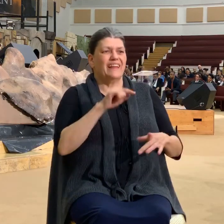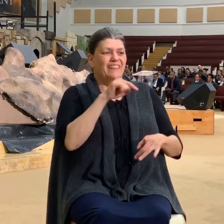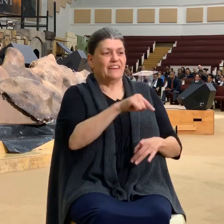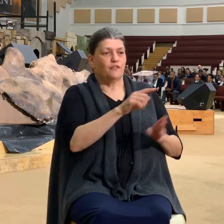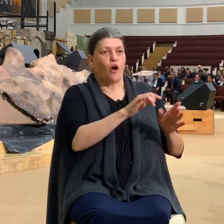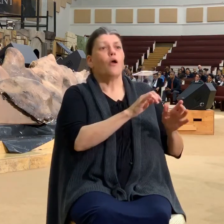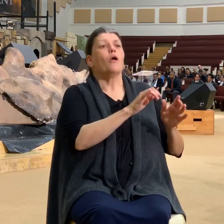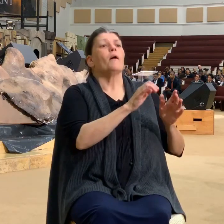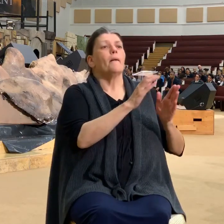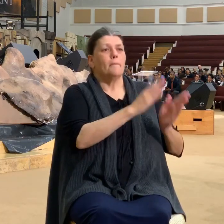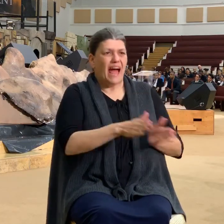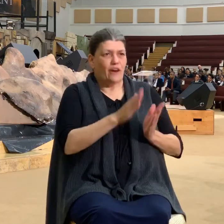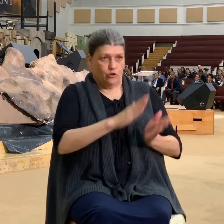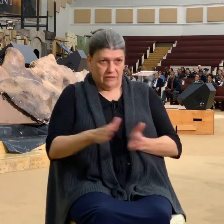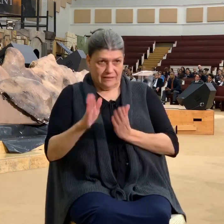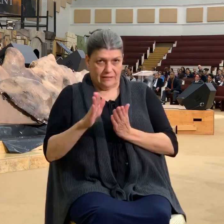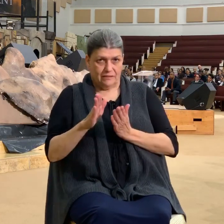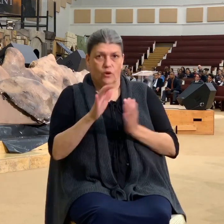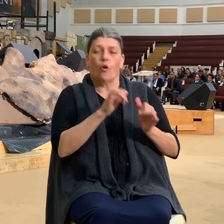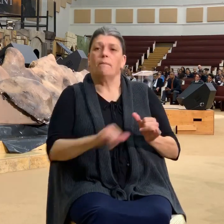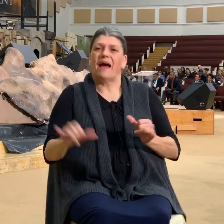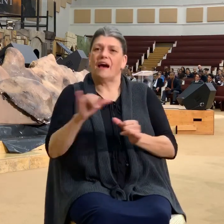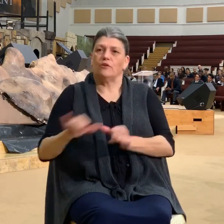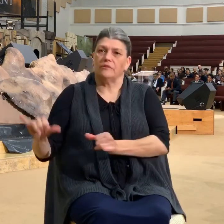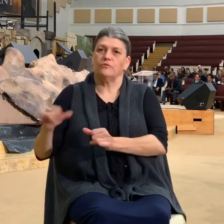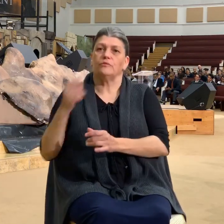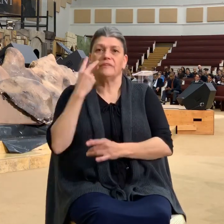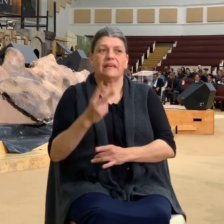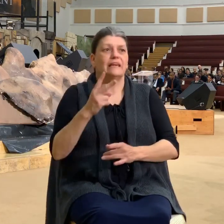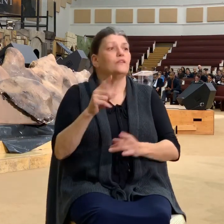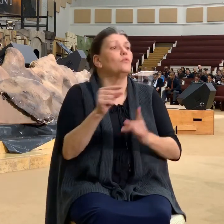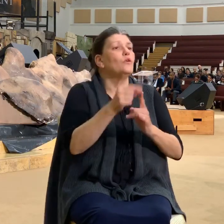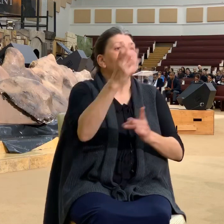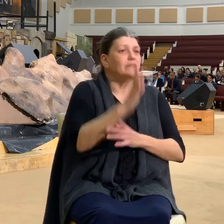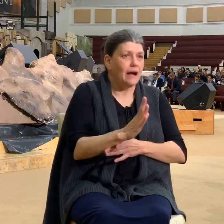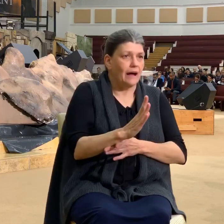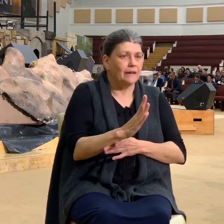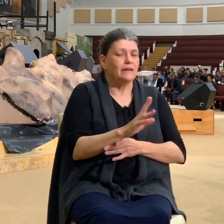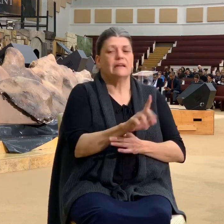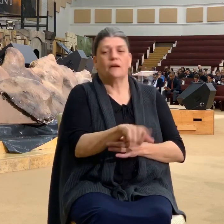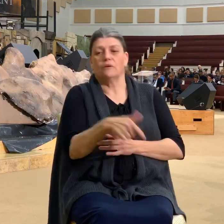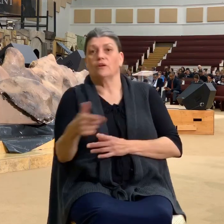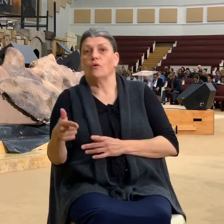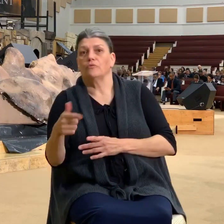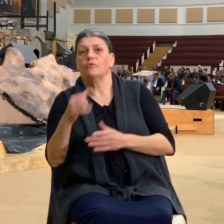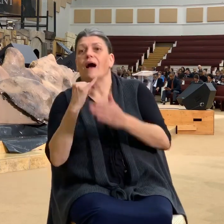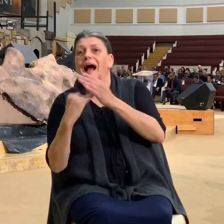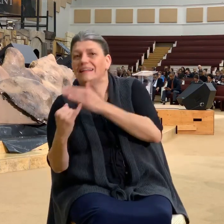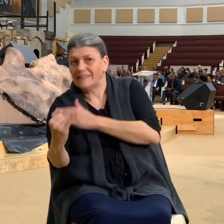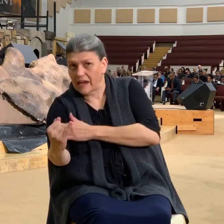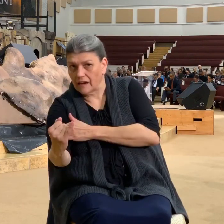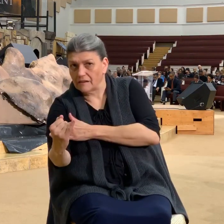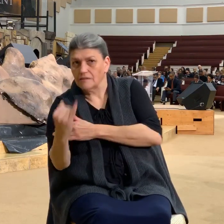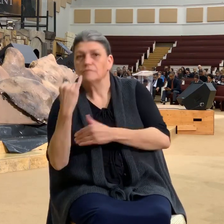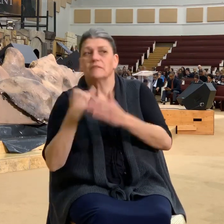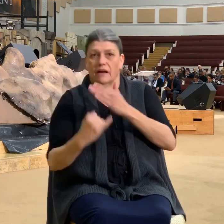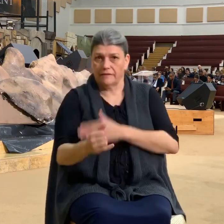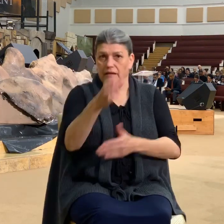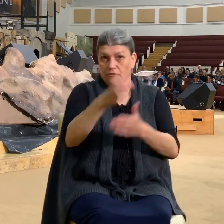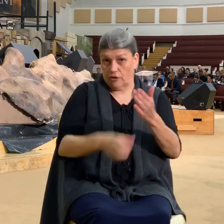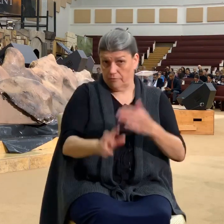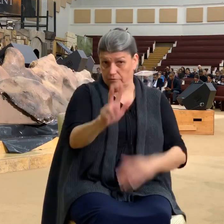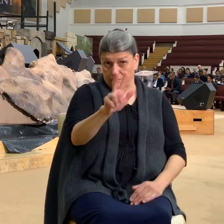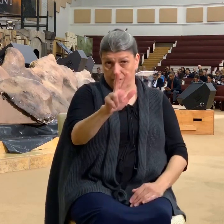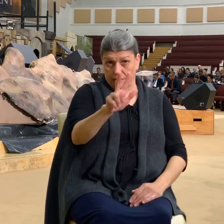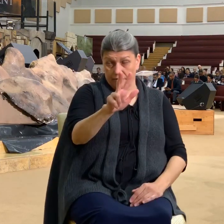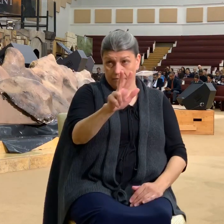we see in the Word of God. Let's turn now, let's jump a little bit over, let's go to Isaiah. Isaiah chapter